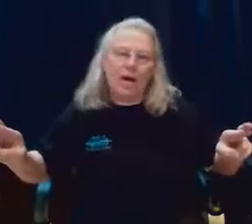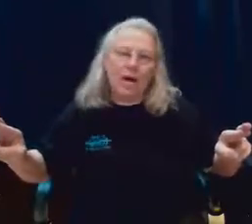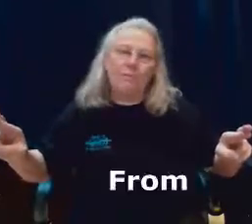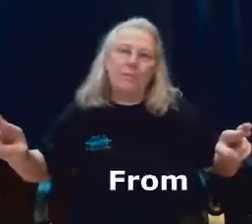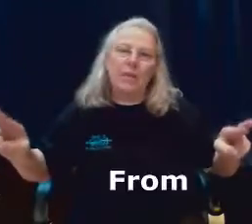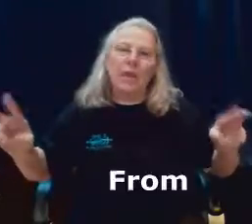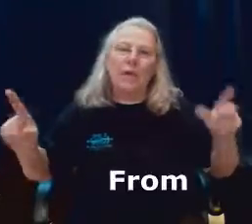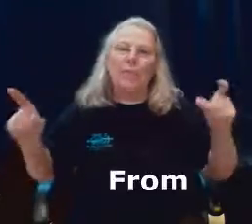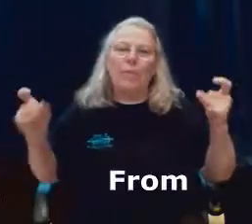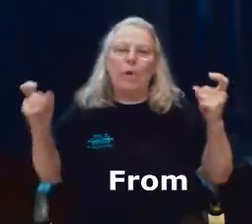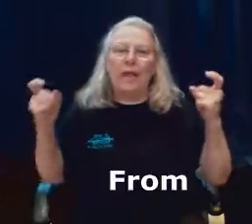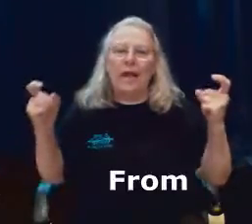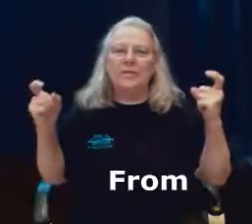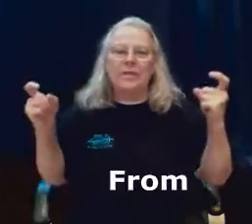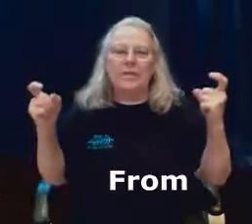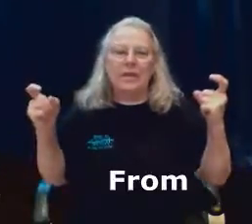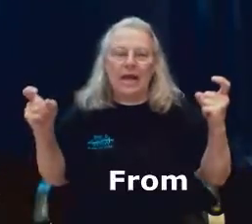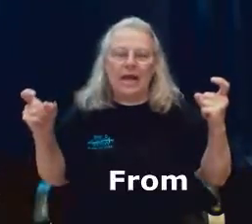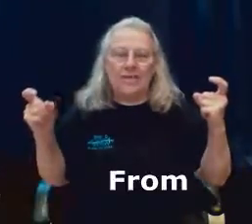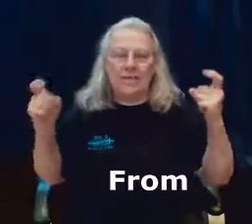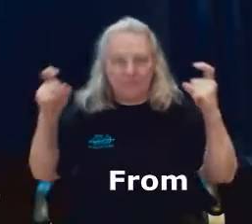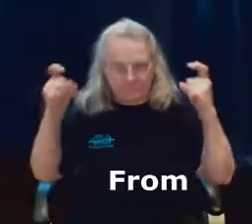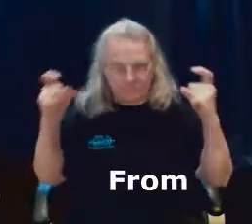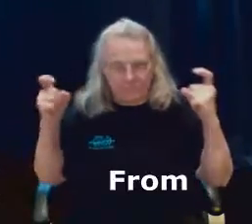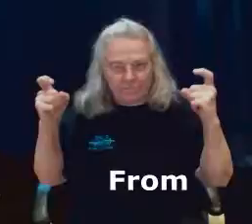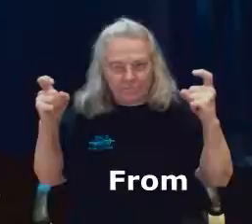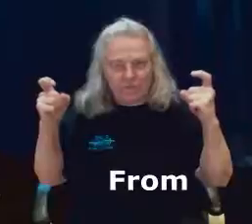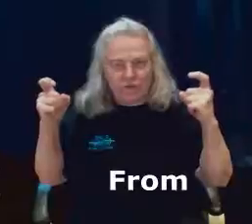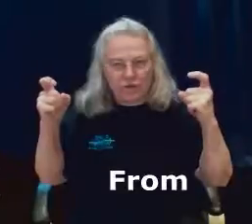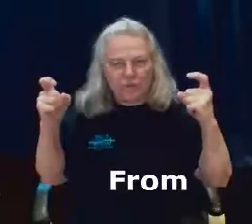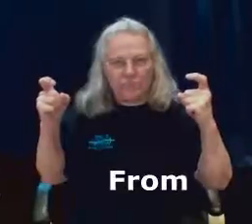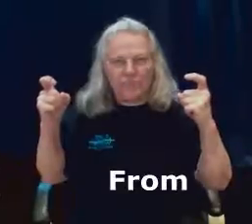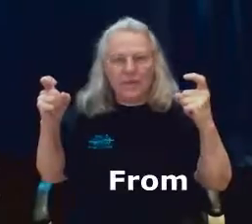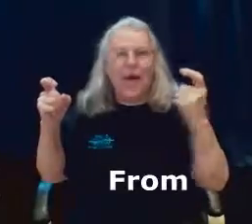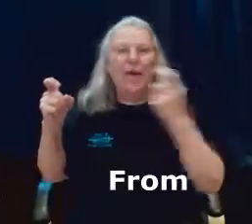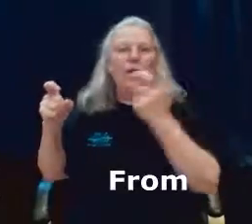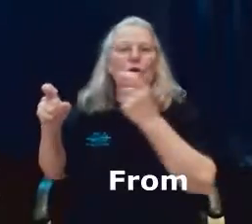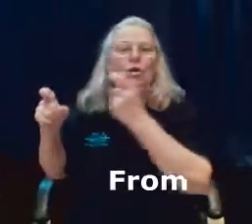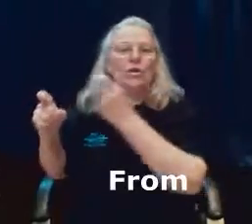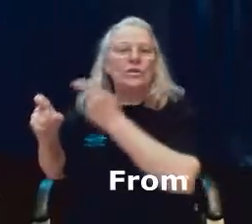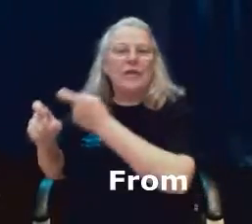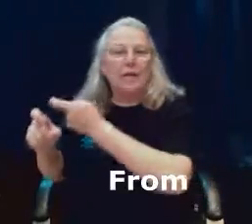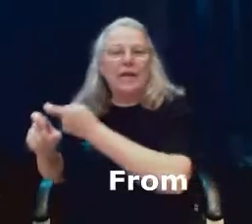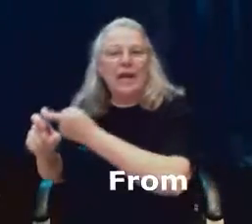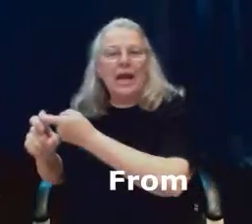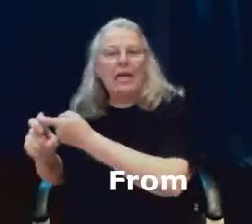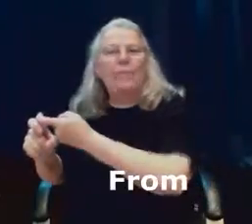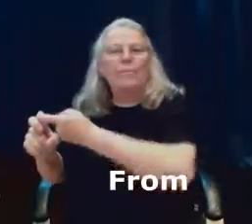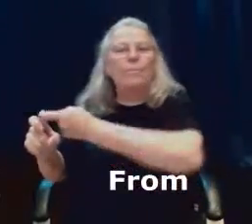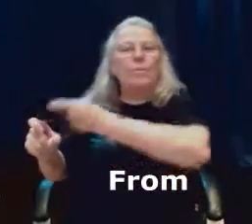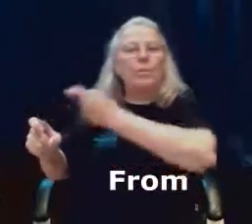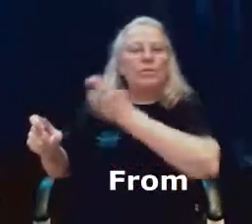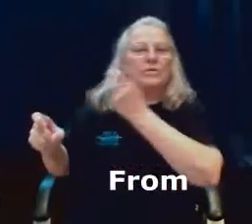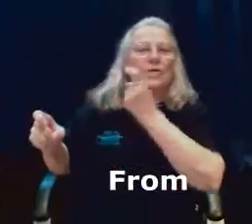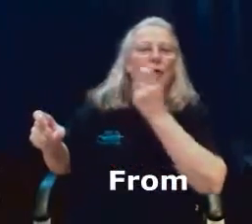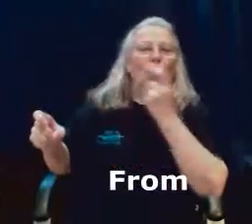From. Both hands in the X position. Your dominant hand pulls